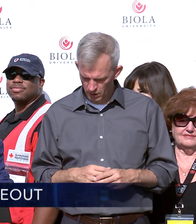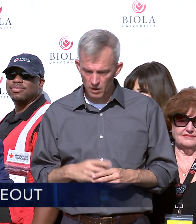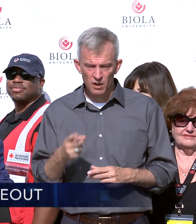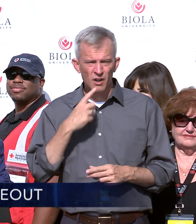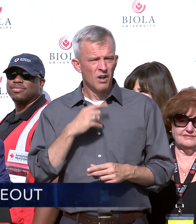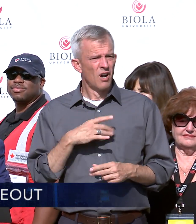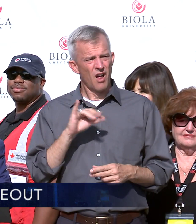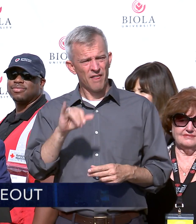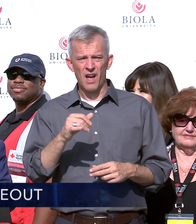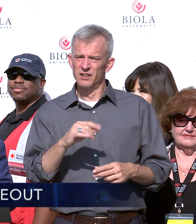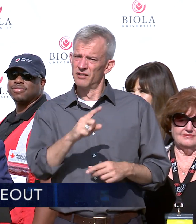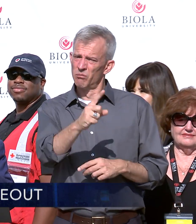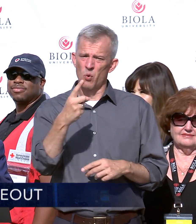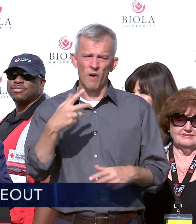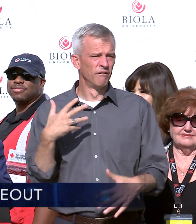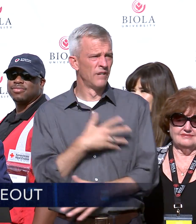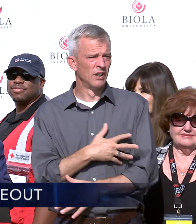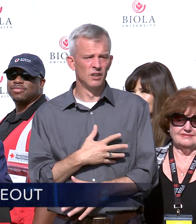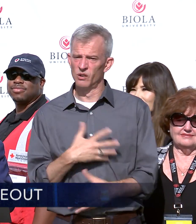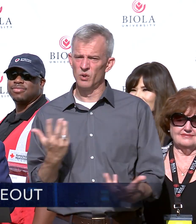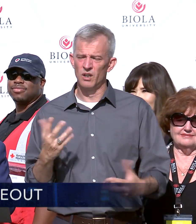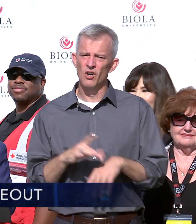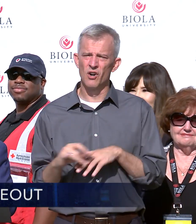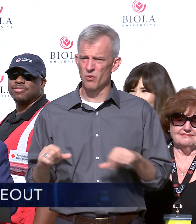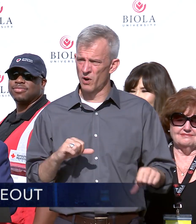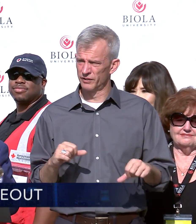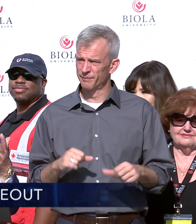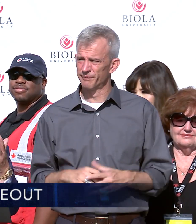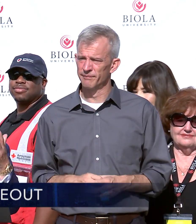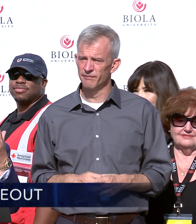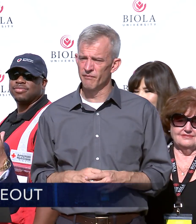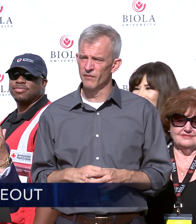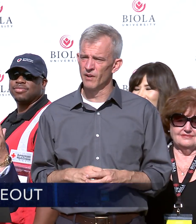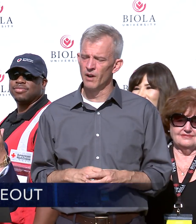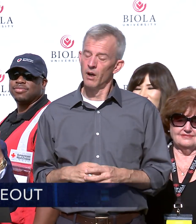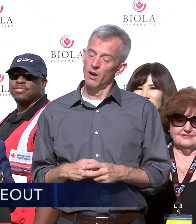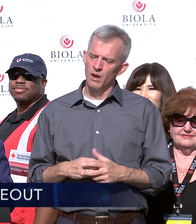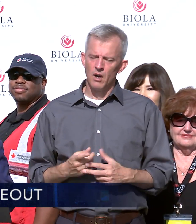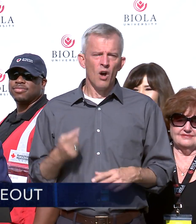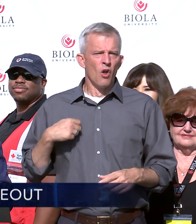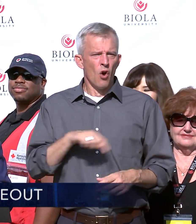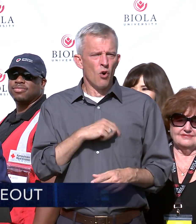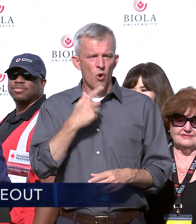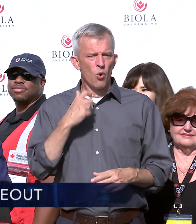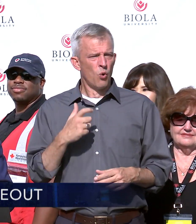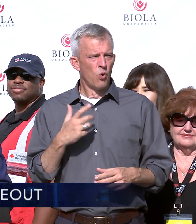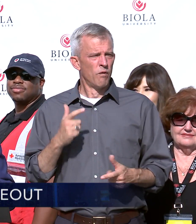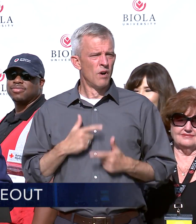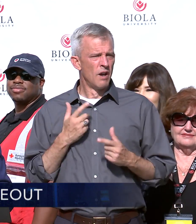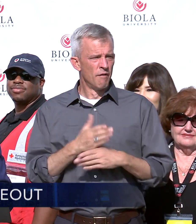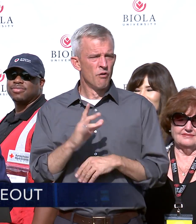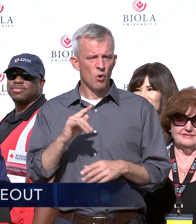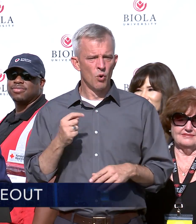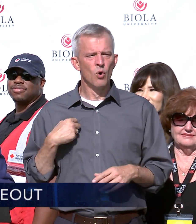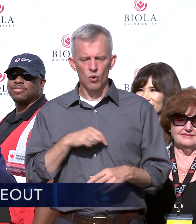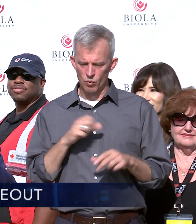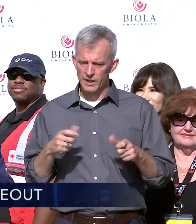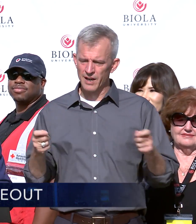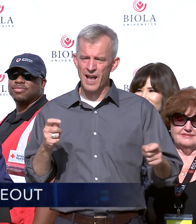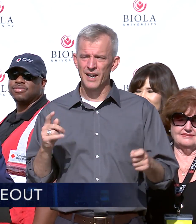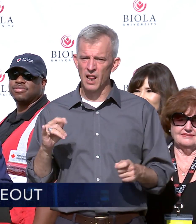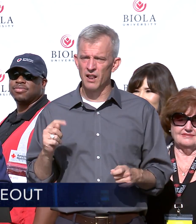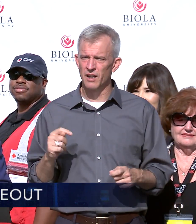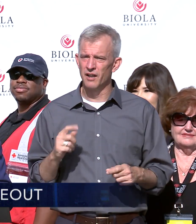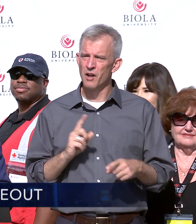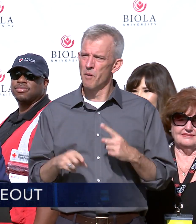that's the number one fear I have is the earthquake. Well, those of us who have lived them, we know we can handle it. And the reason we can is because